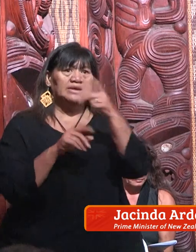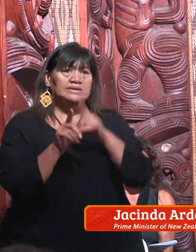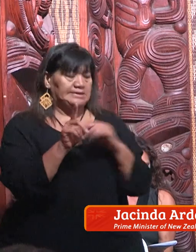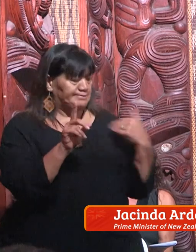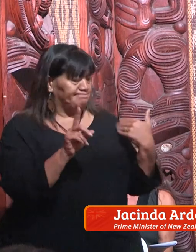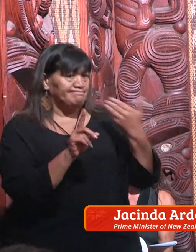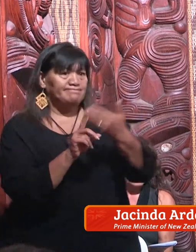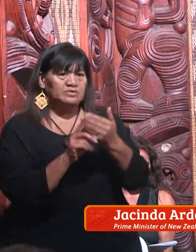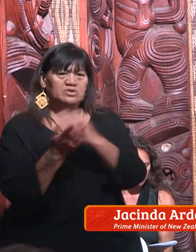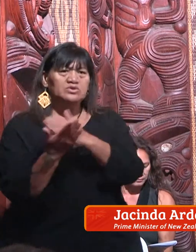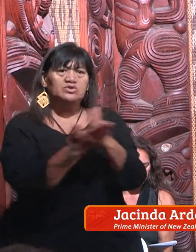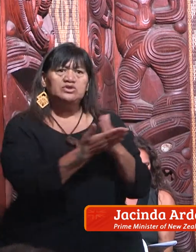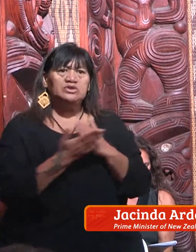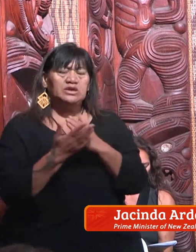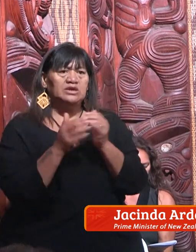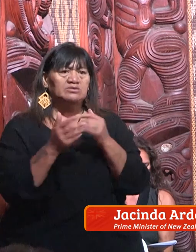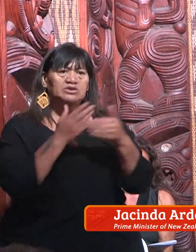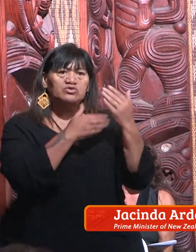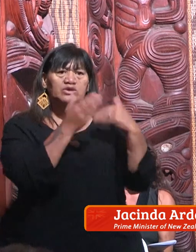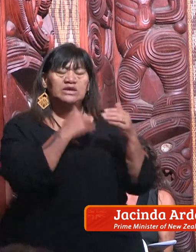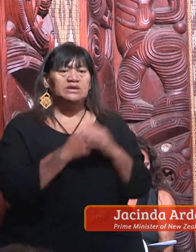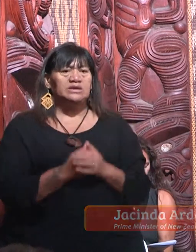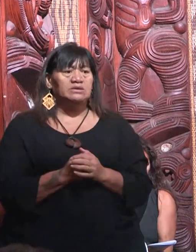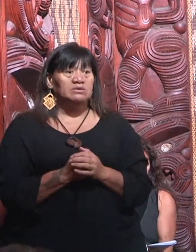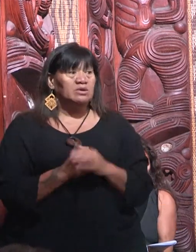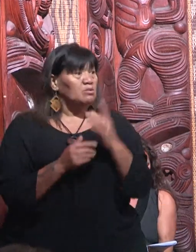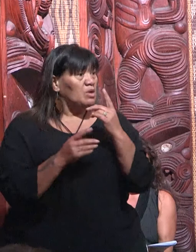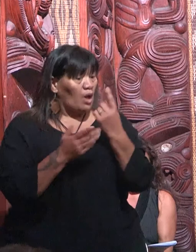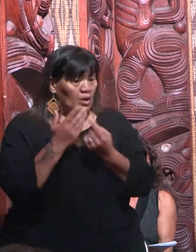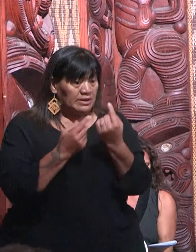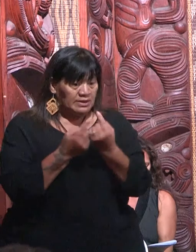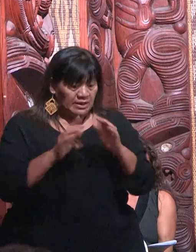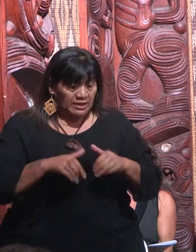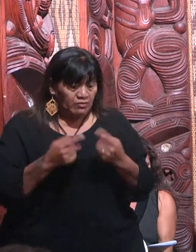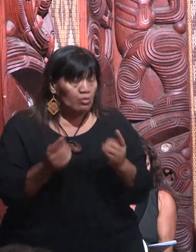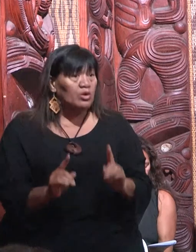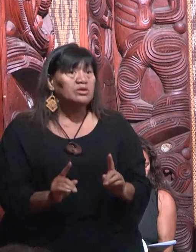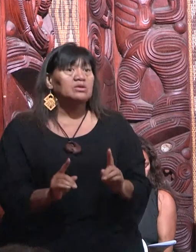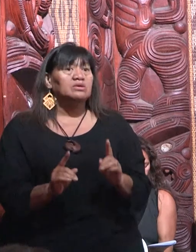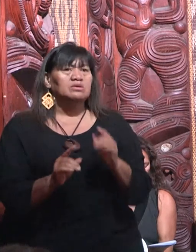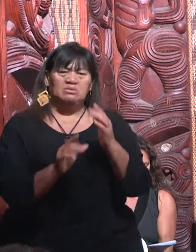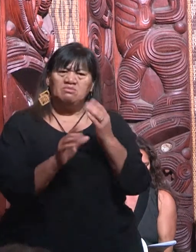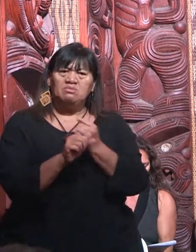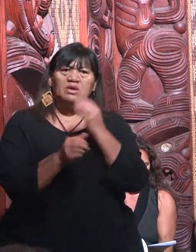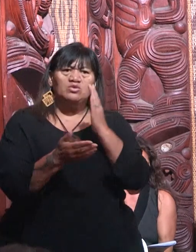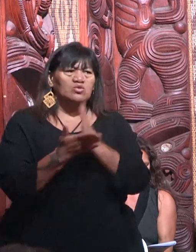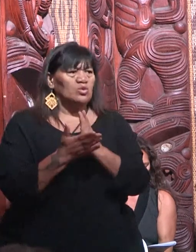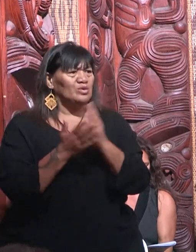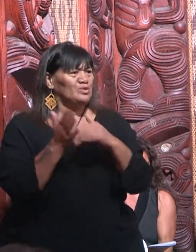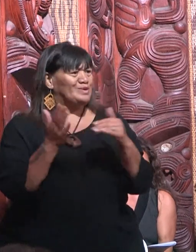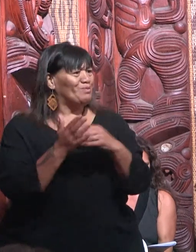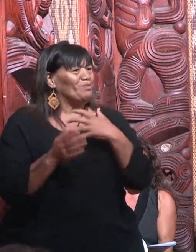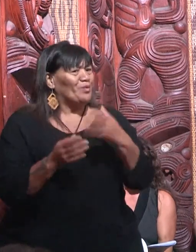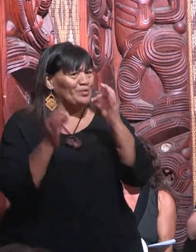our shared history, and all that remains for us to do, to make our country more